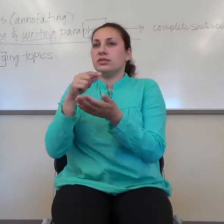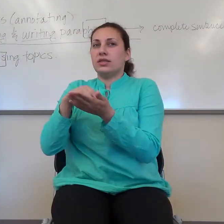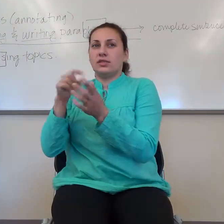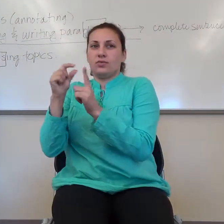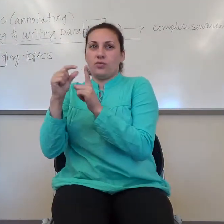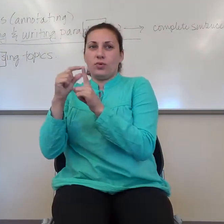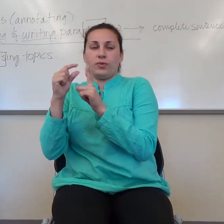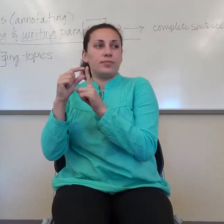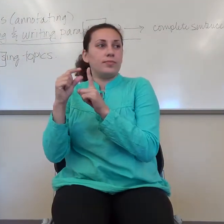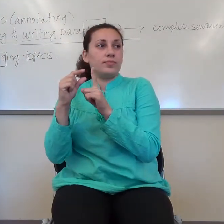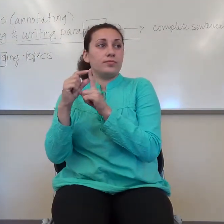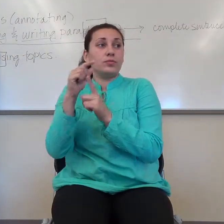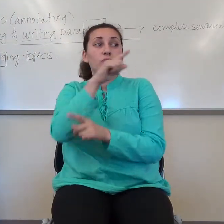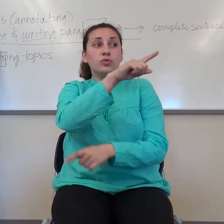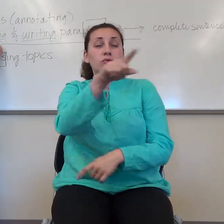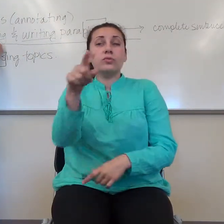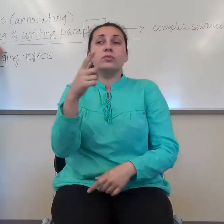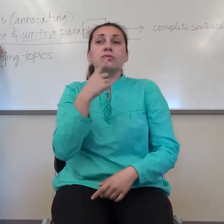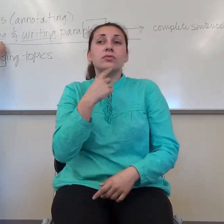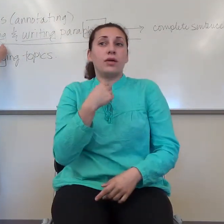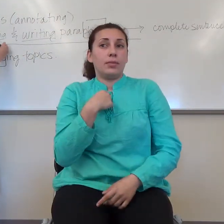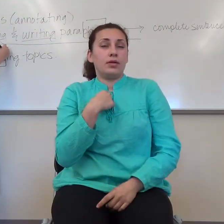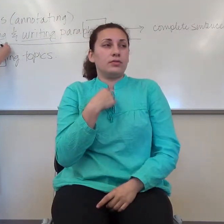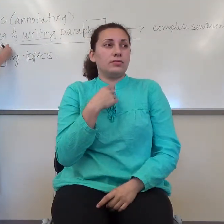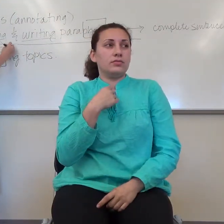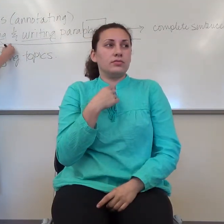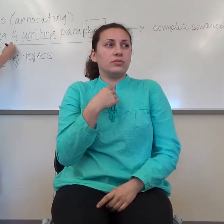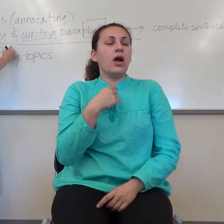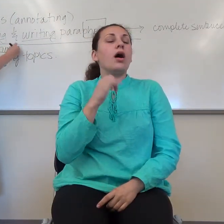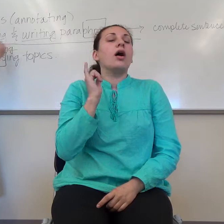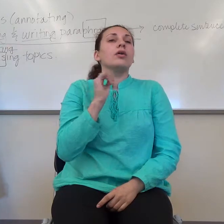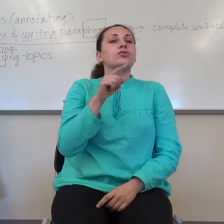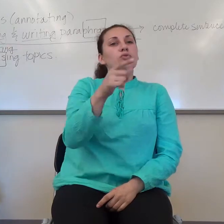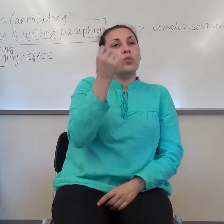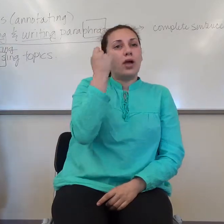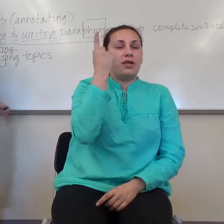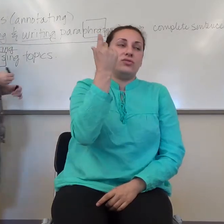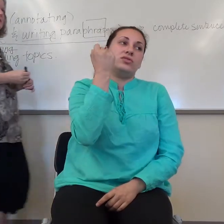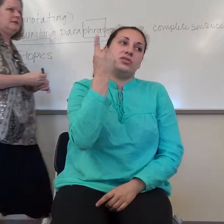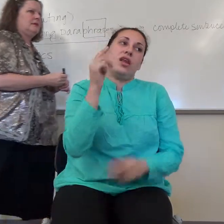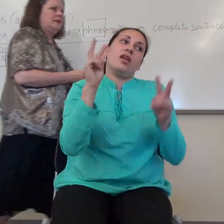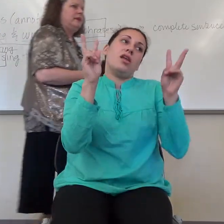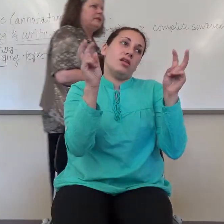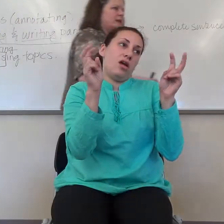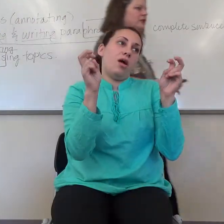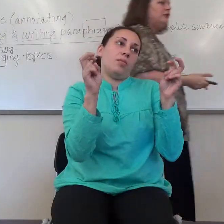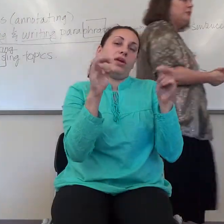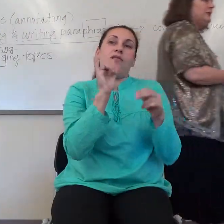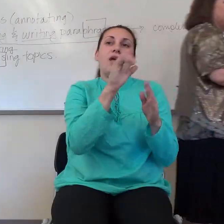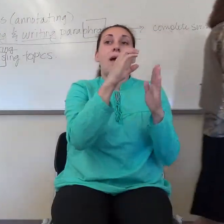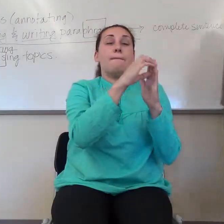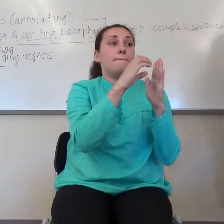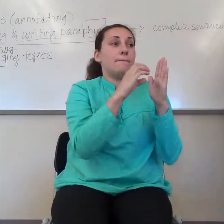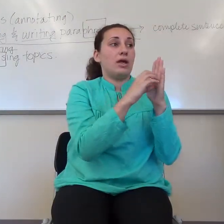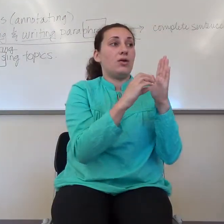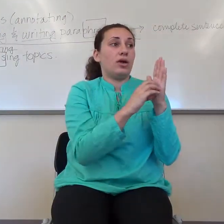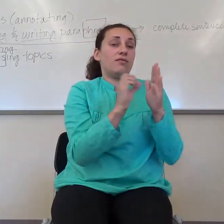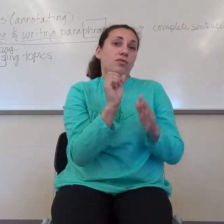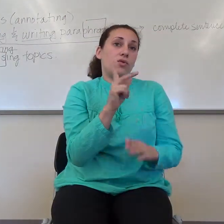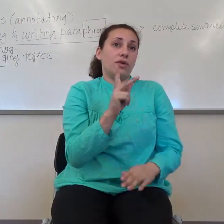to tell me that you see what the topic of the paragraph is. So I could have put stating there,